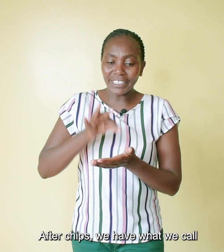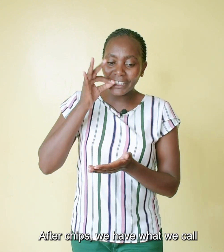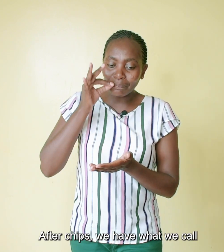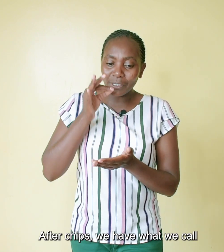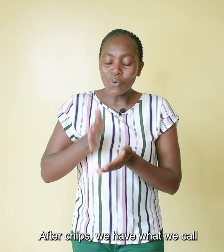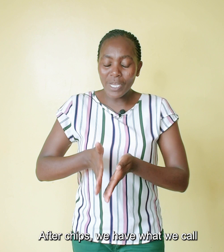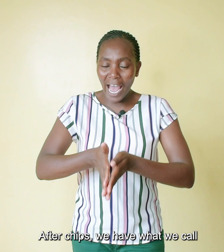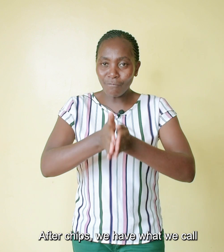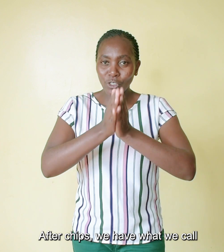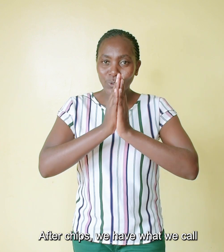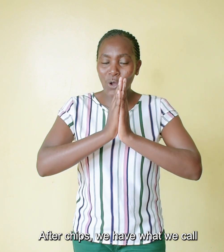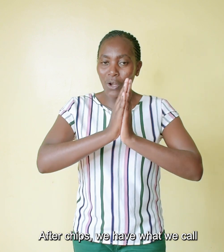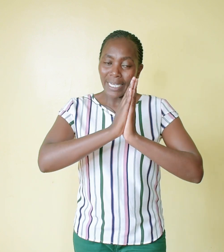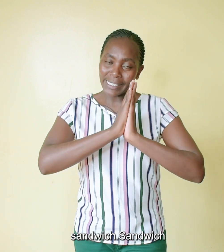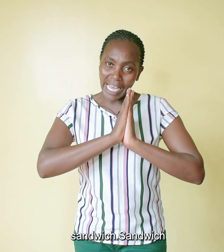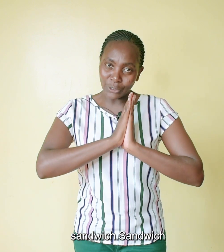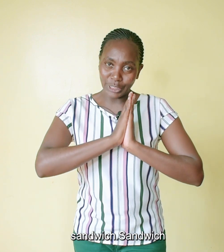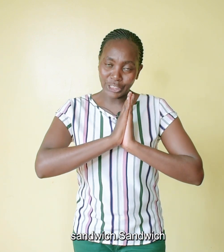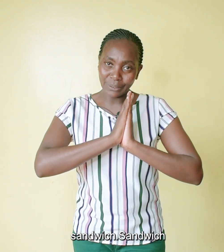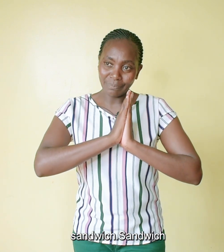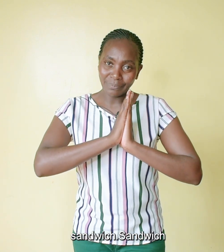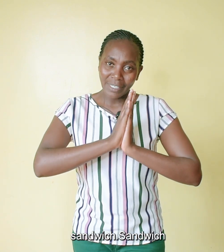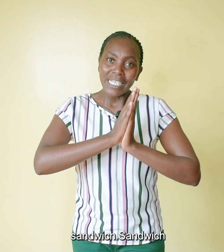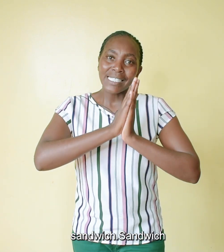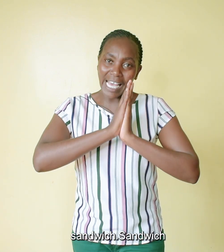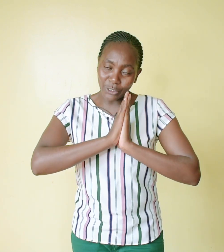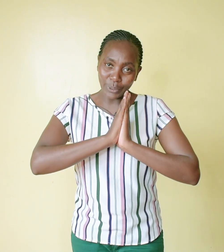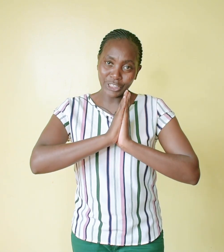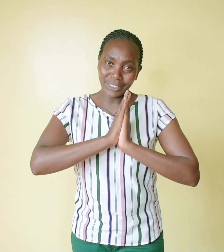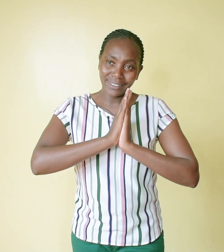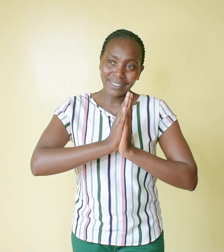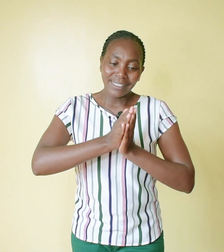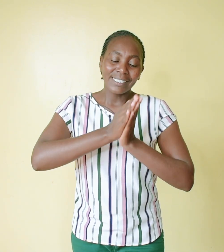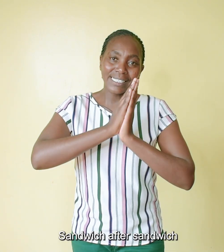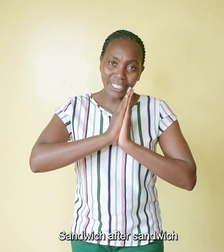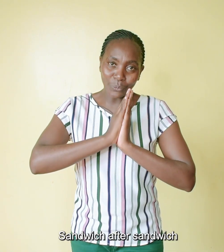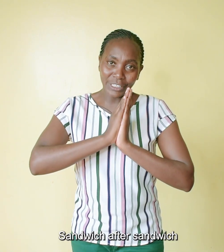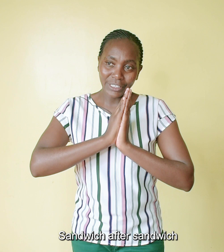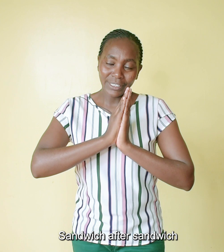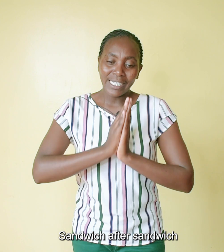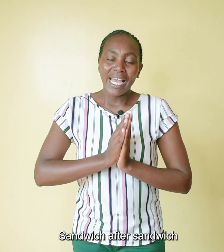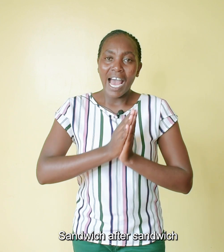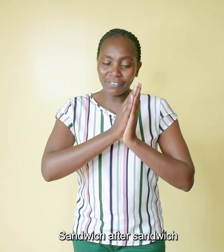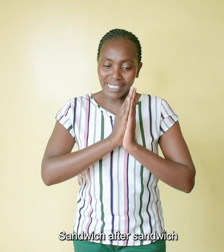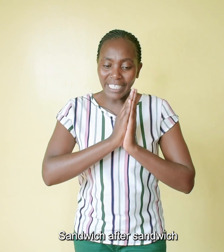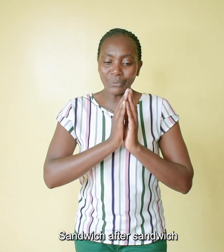After chips, we have what we call sandwich. Sandwich. Sandwich. After